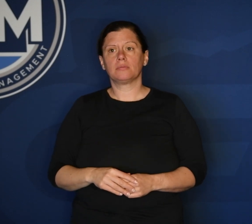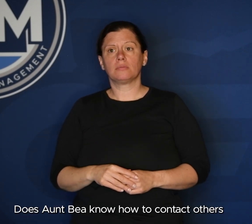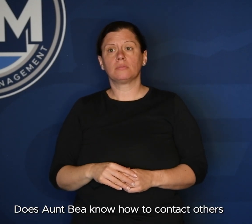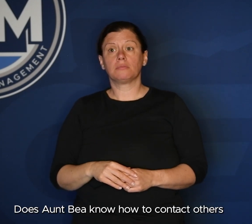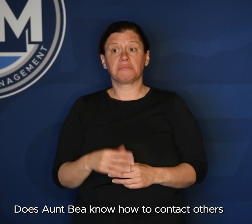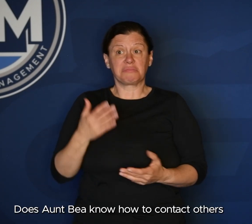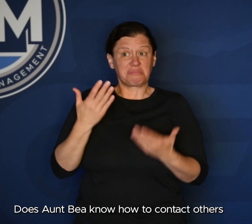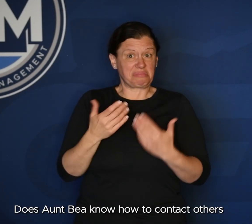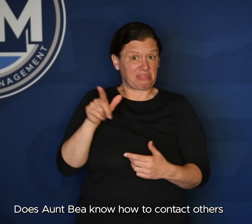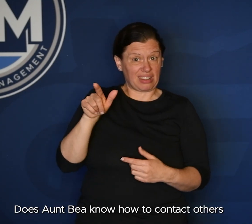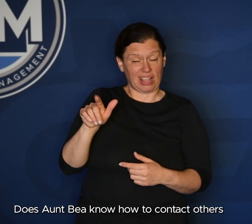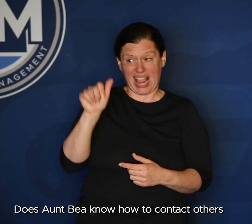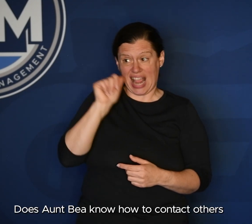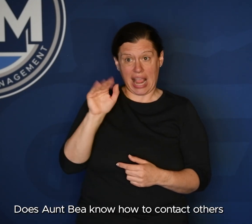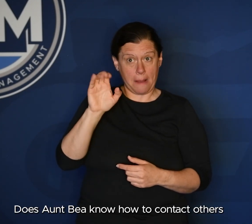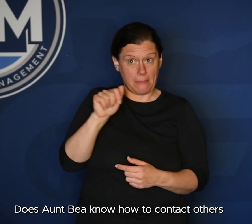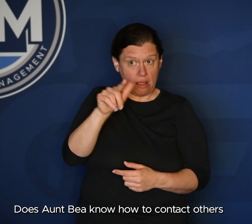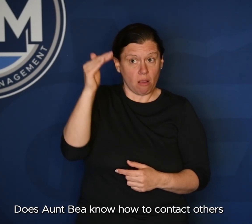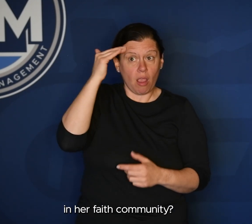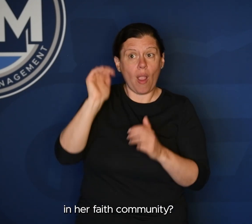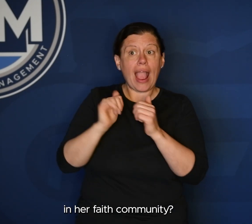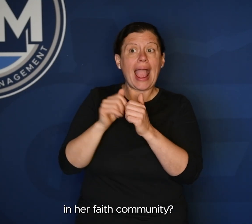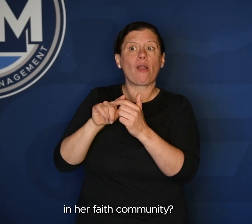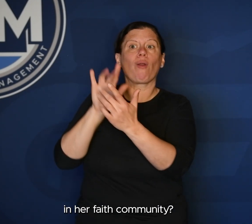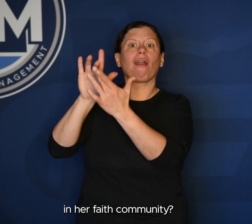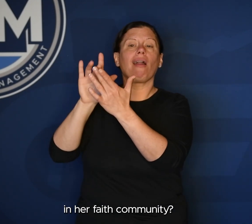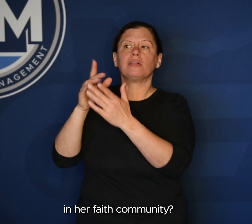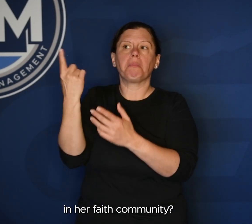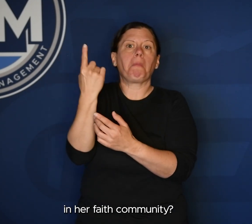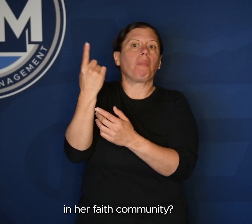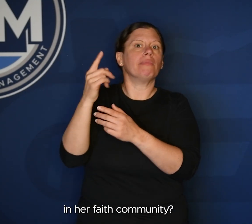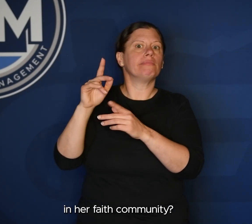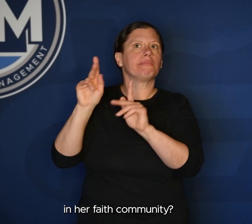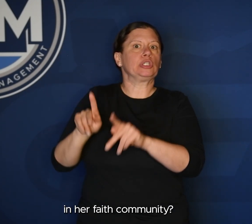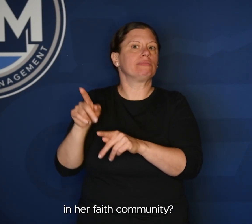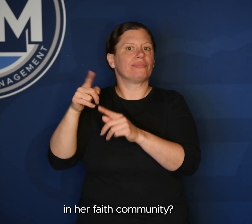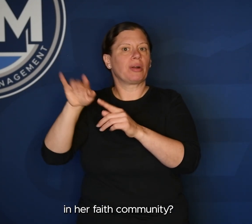Does Aunt B know how to contact others in her faith community?